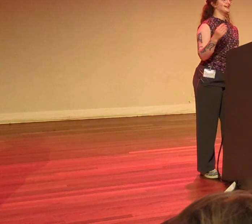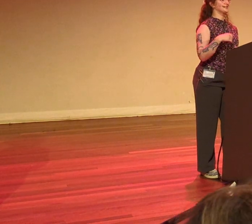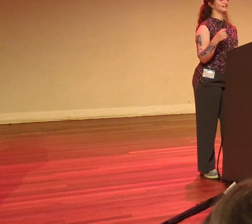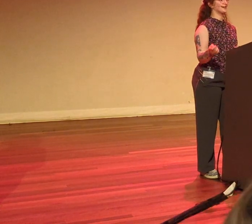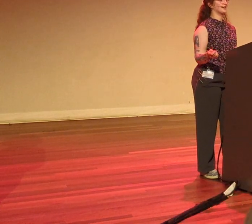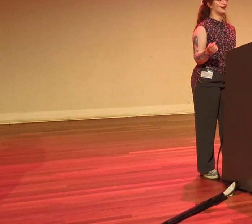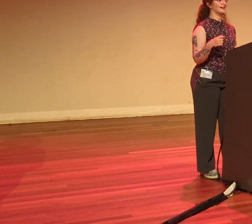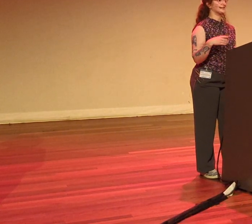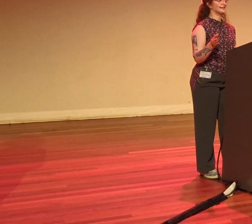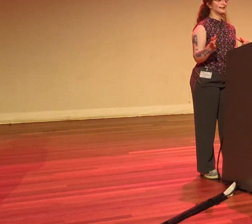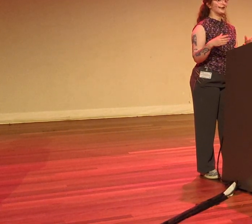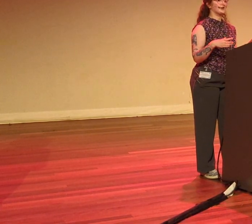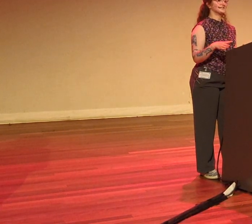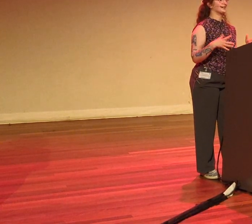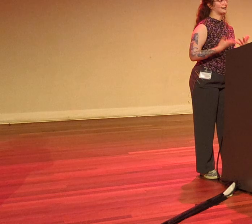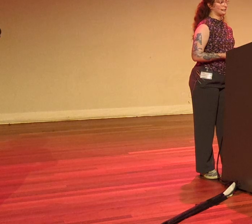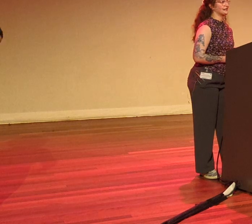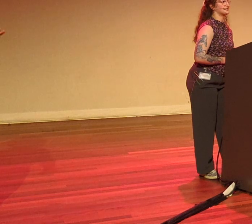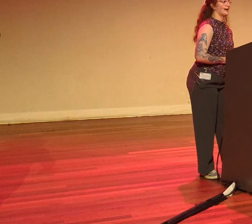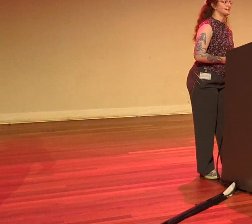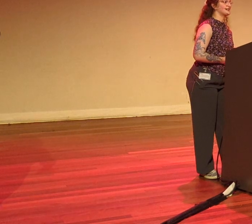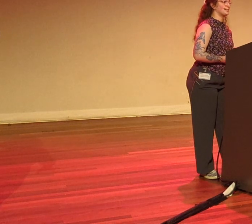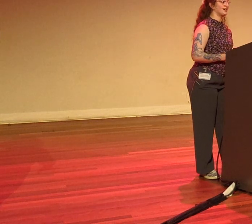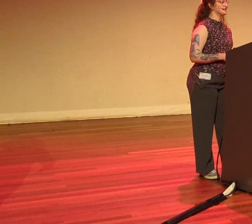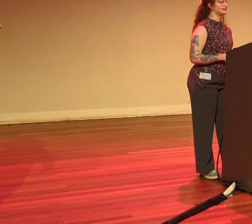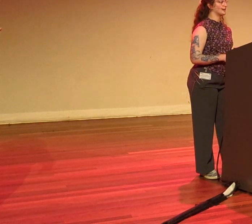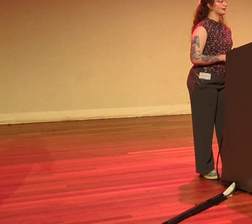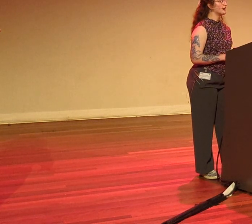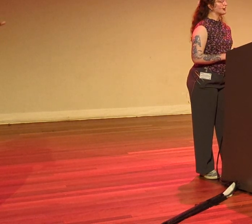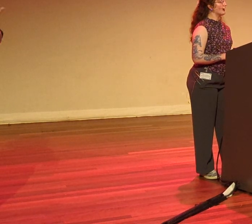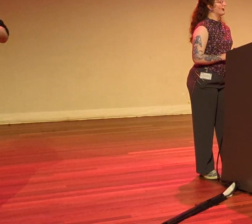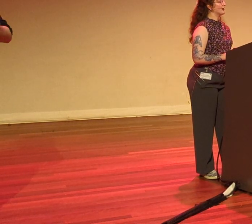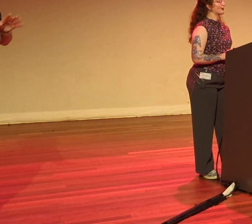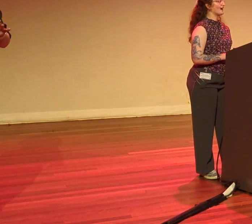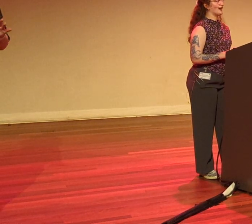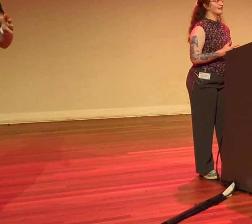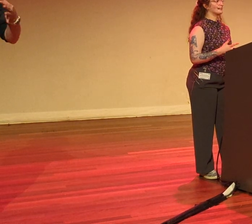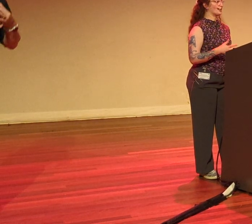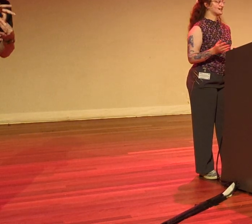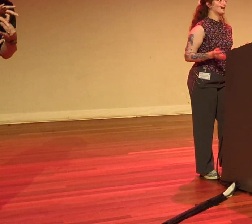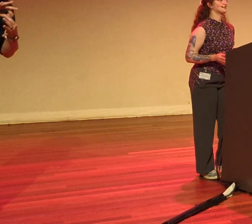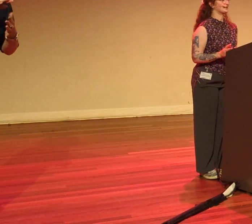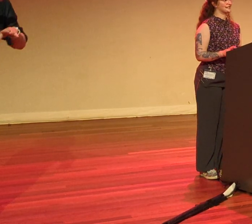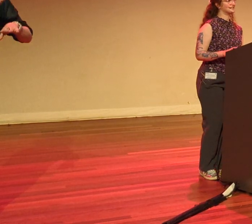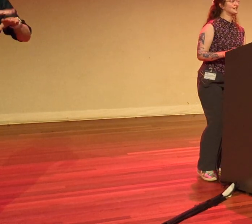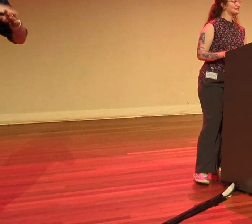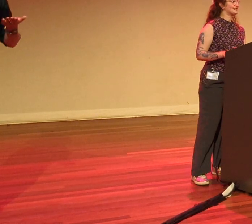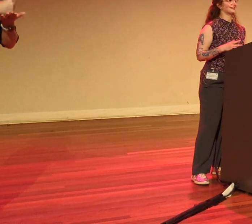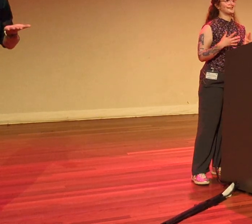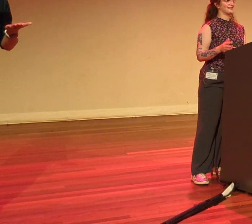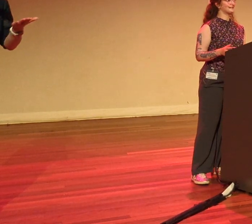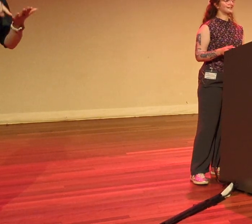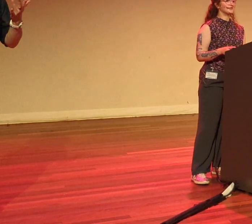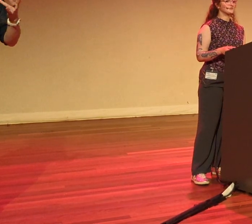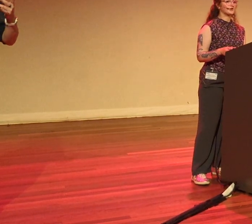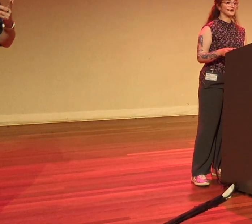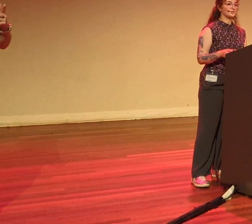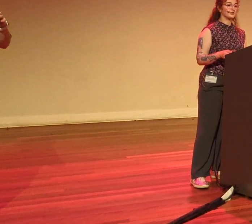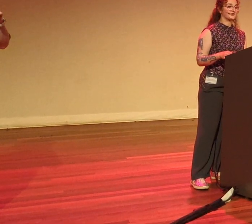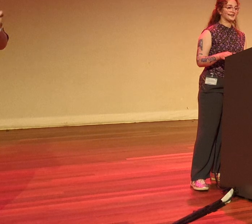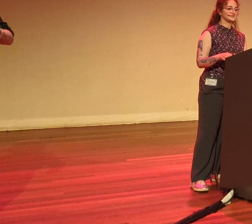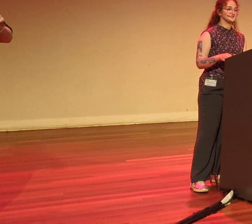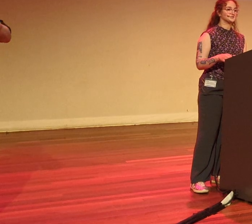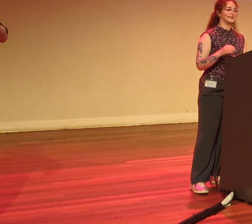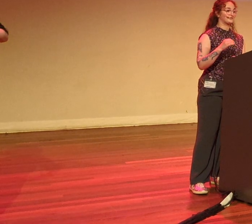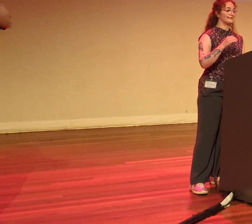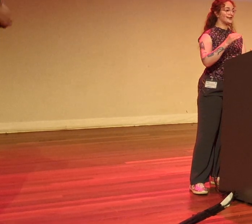variable. It is not a exactly what the timestamp is. So when I have more time to run the statistics, I can give a